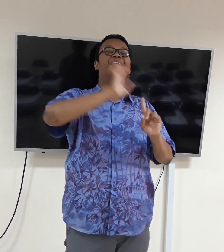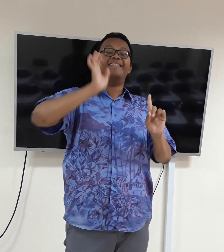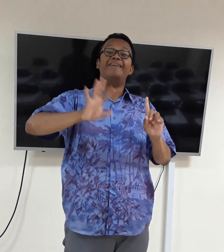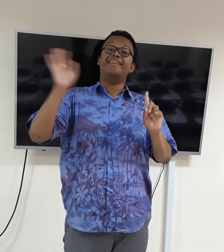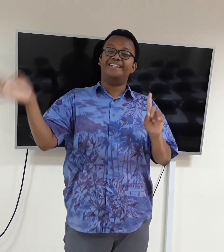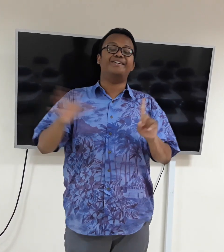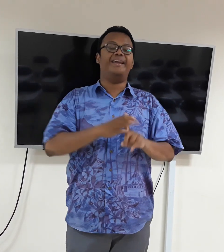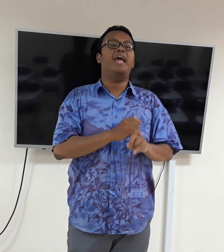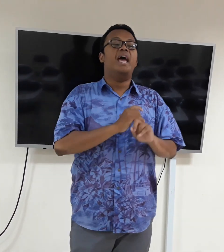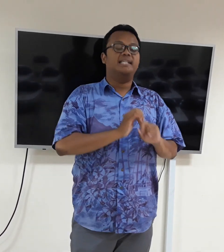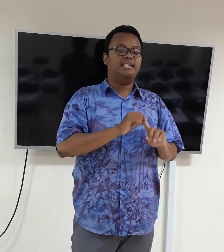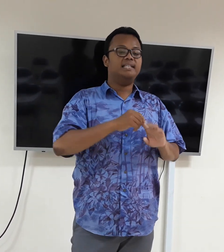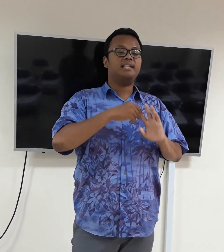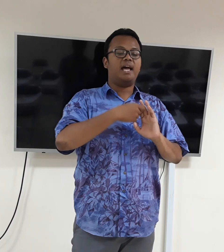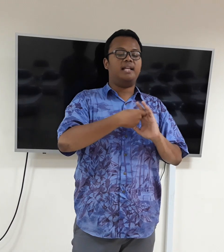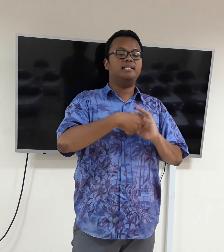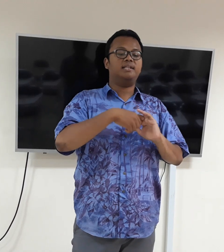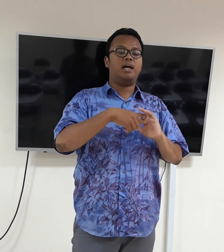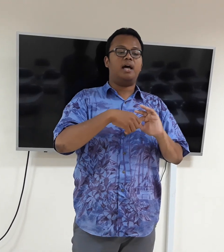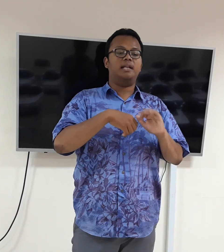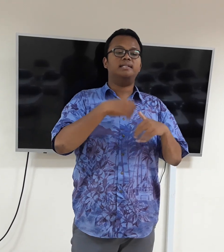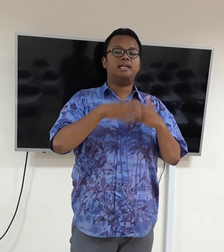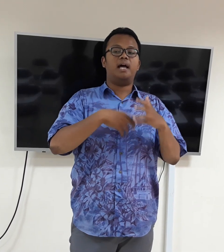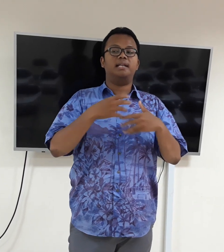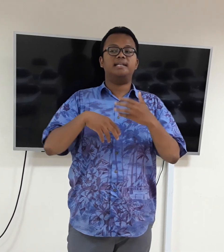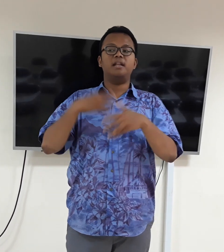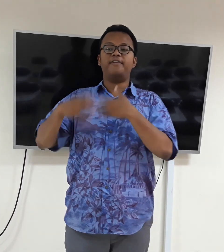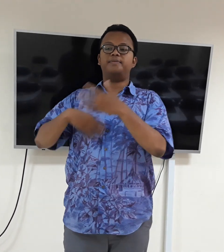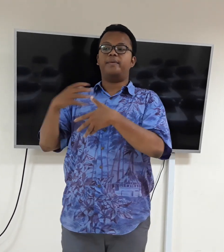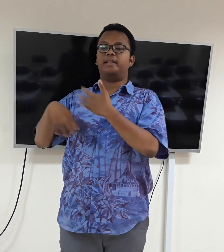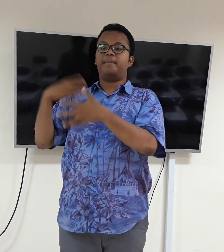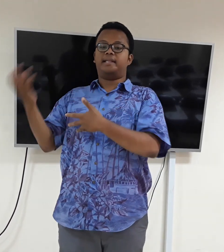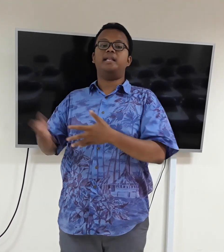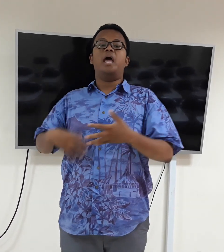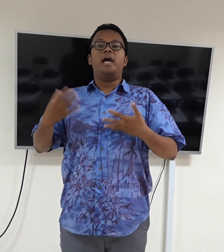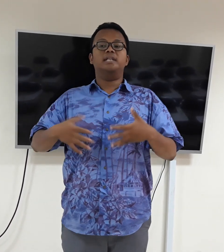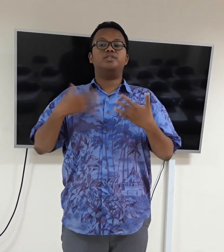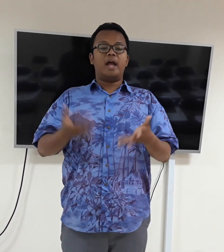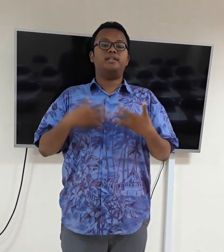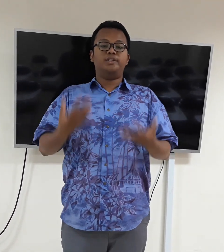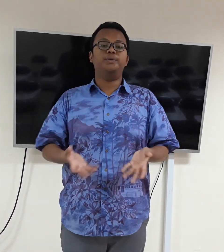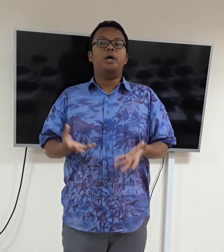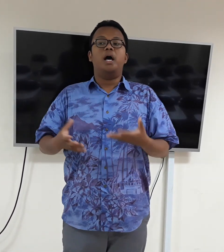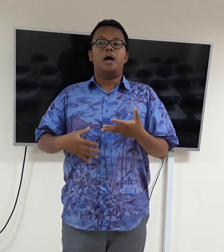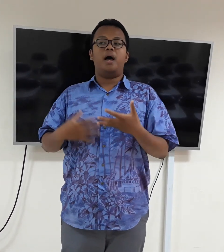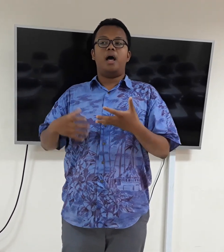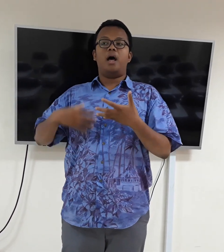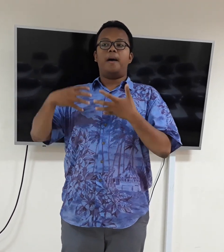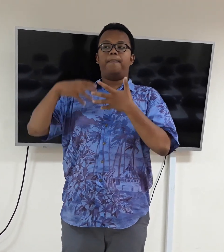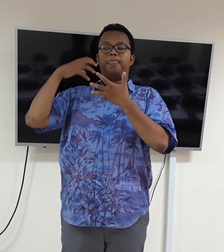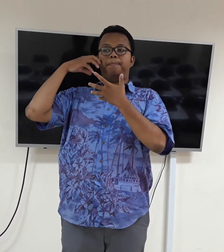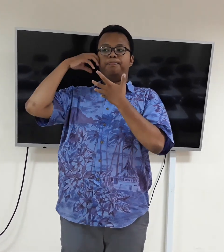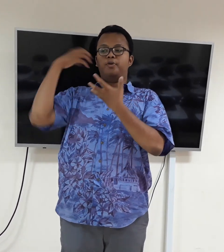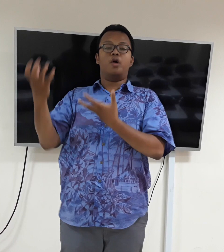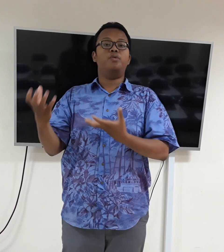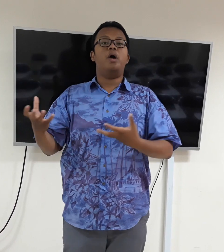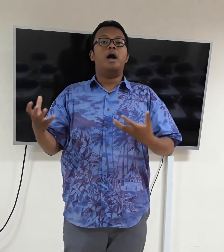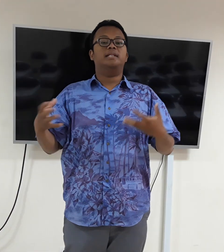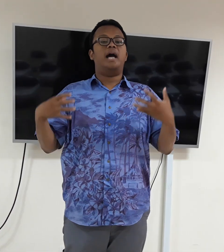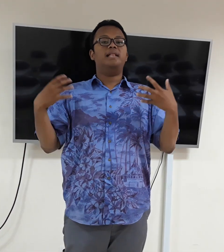experimental method. Sorry, this kind of experimental method is try to grow the